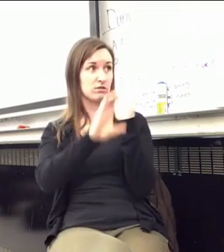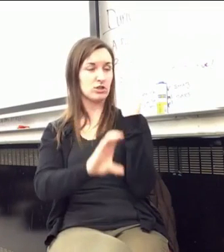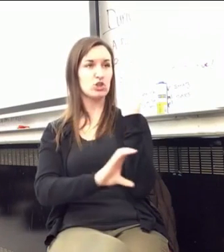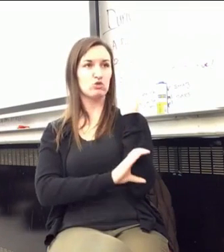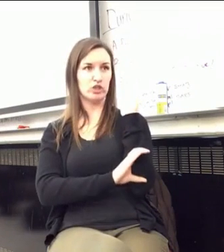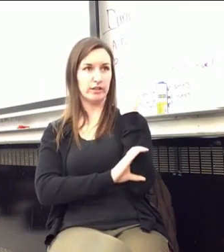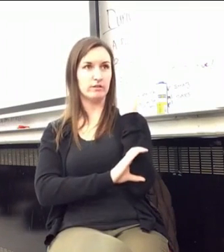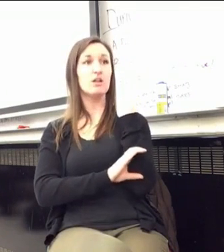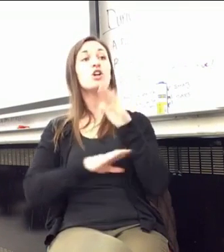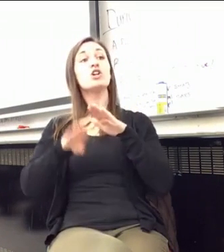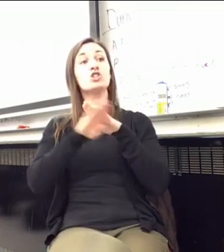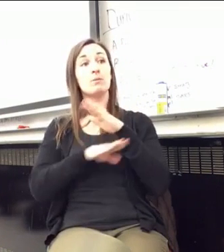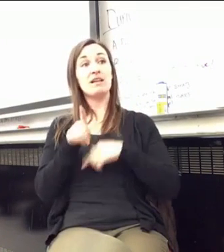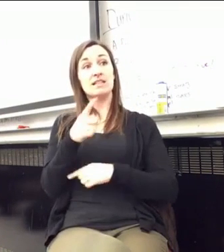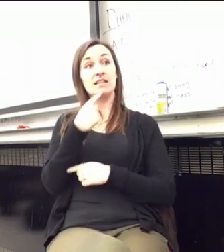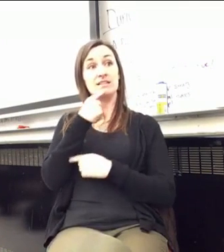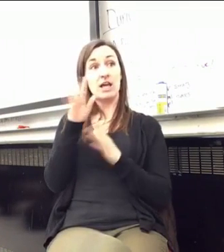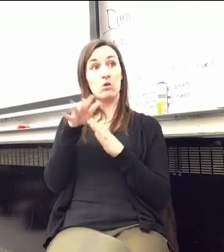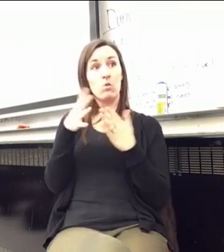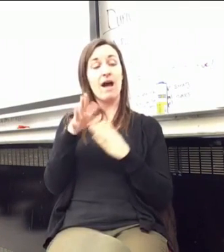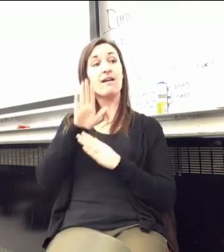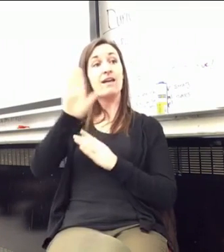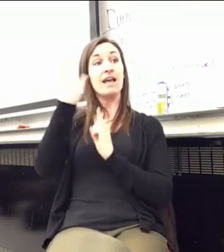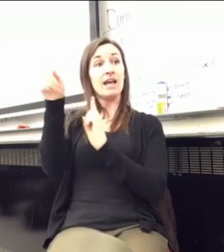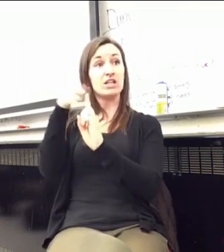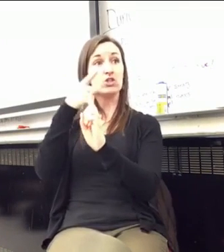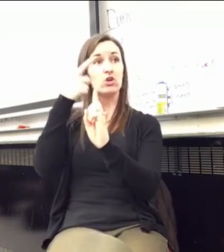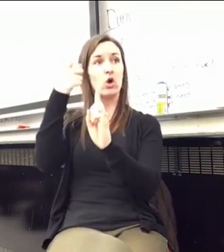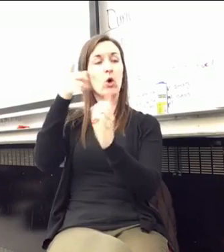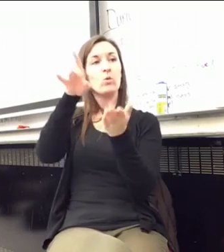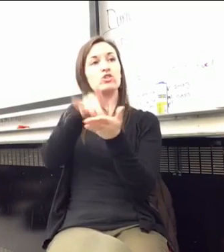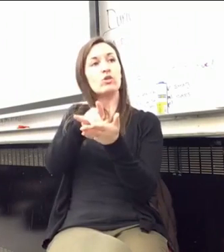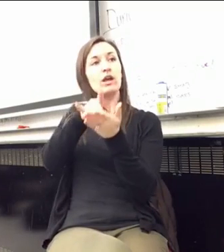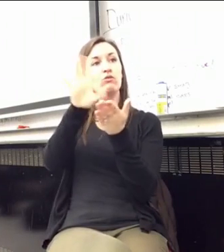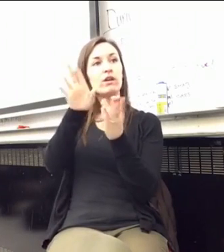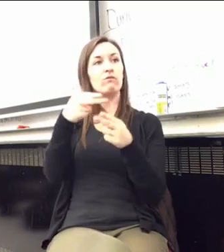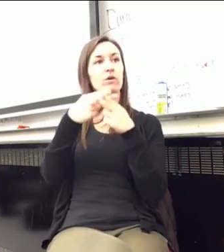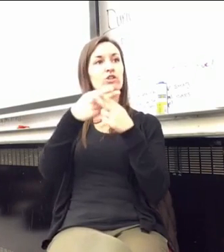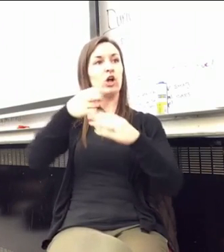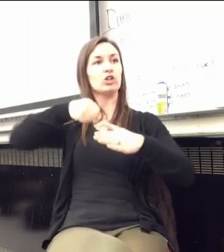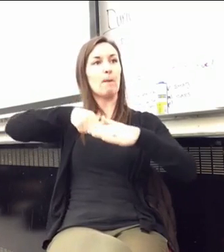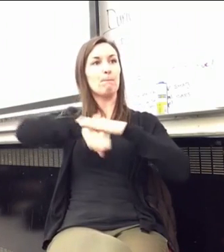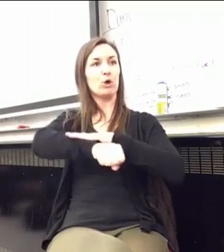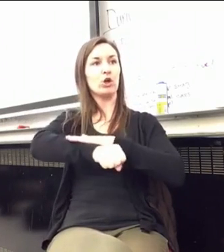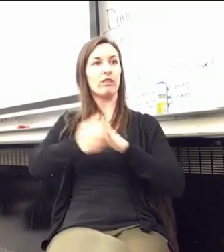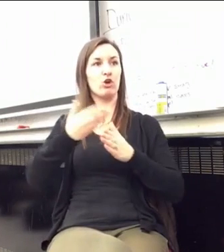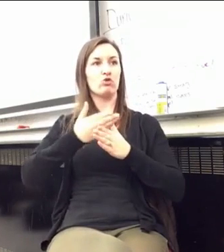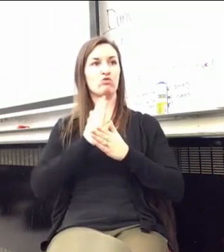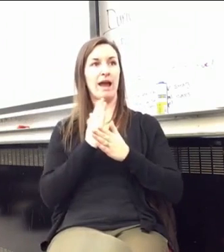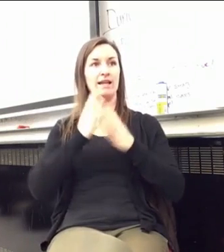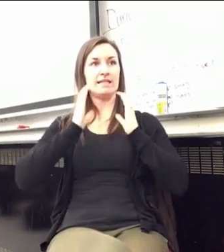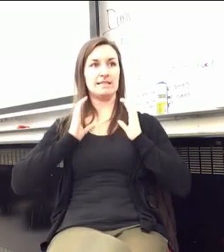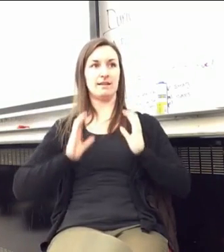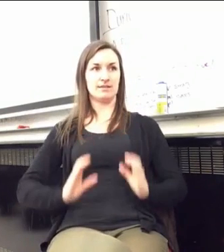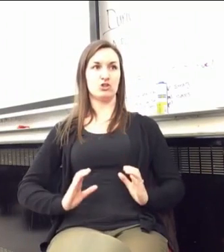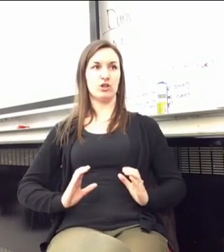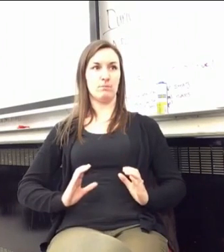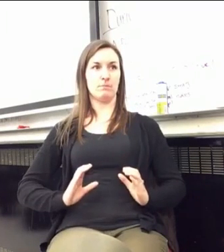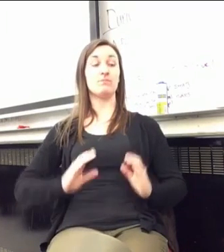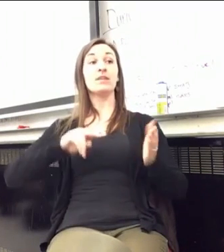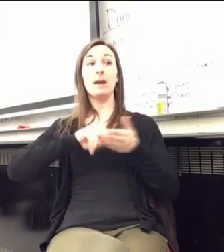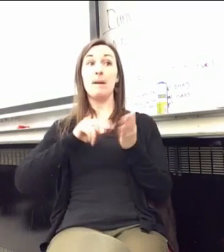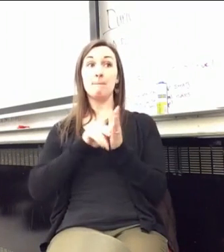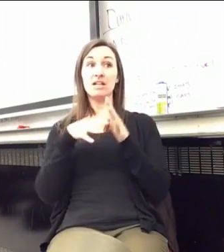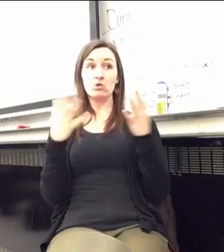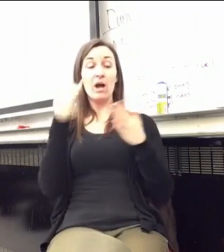what he said in this is that his goal was to get rid of what is called birthright citizenship, which would mean that when you guys are born